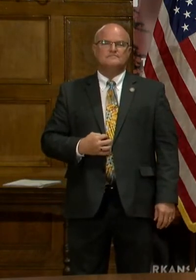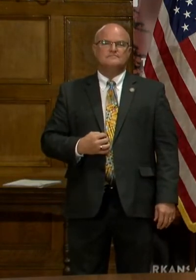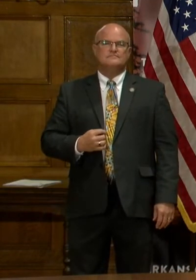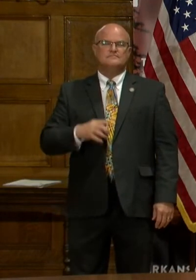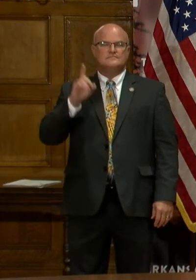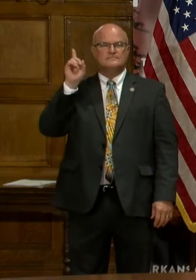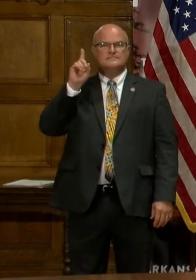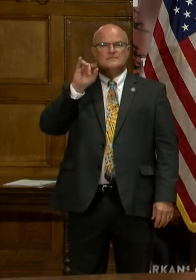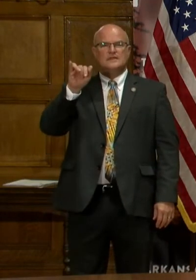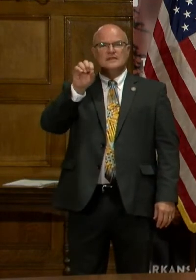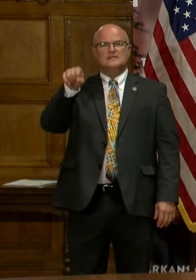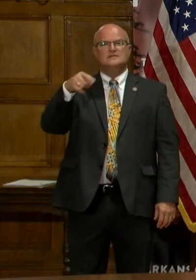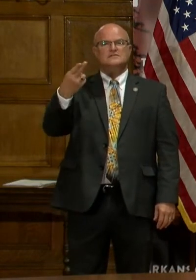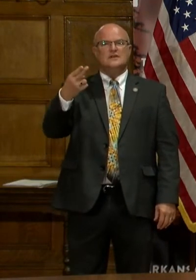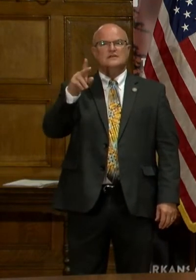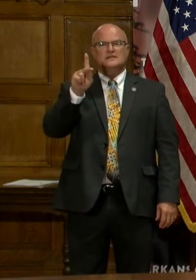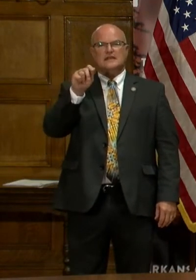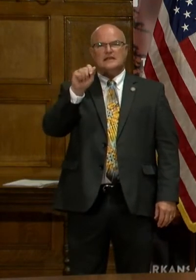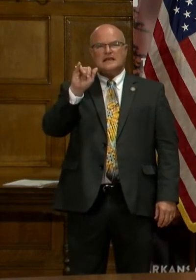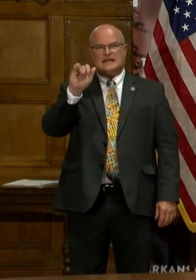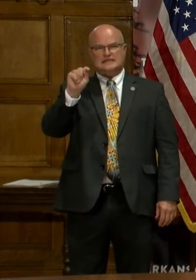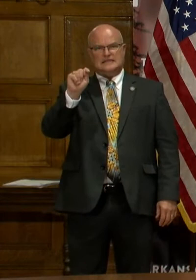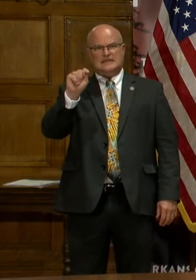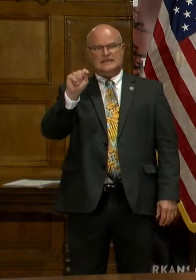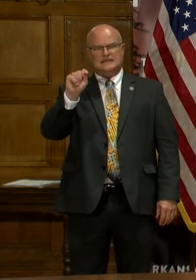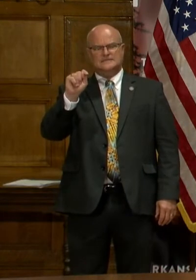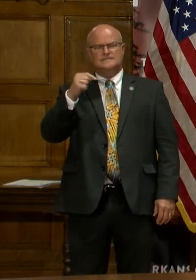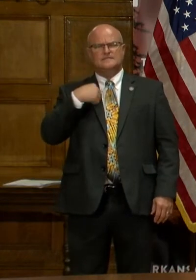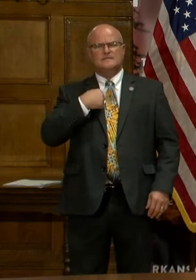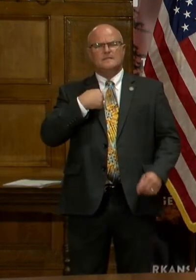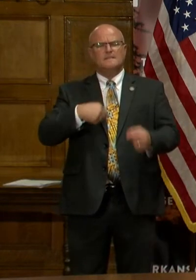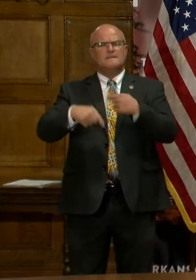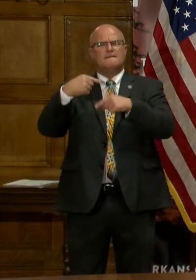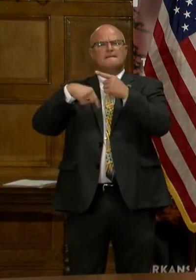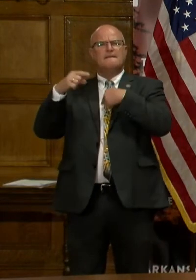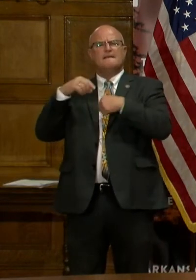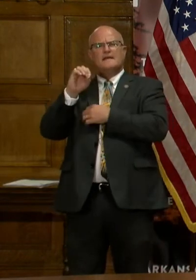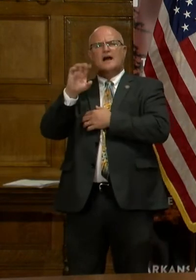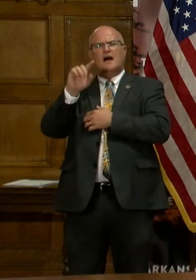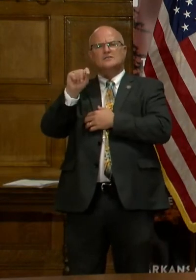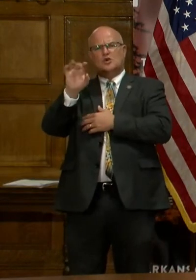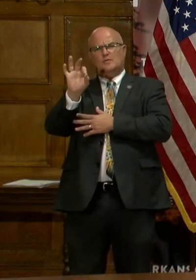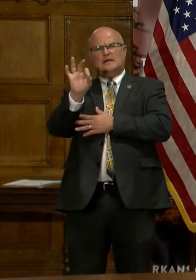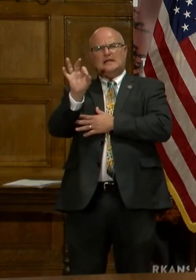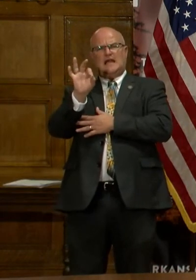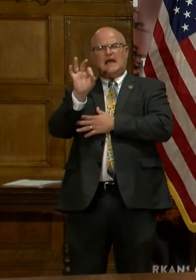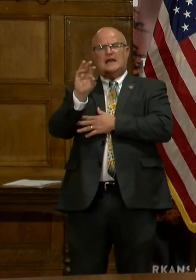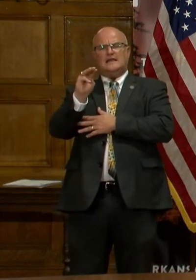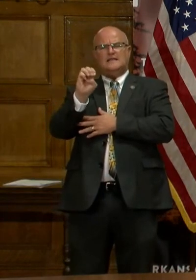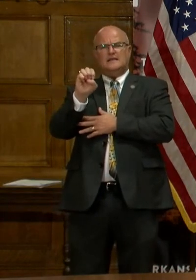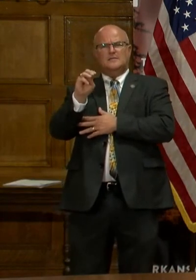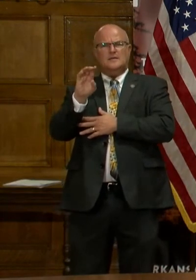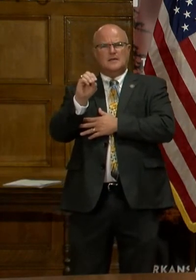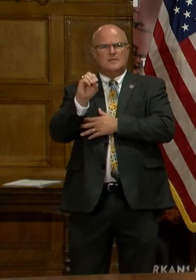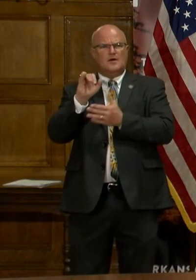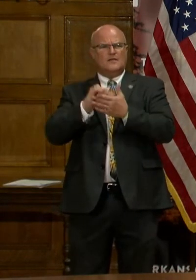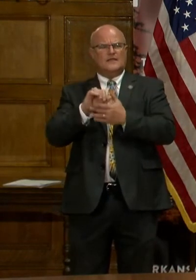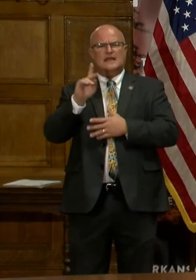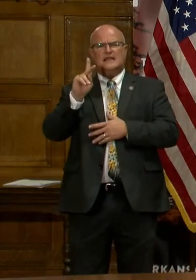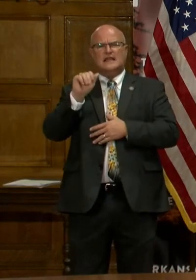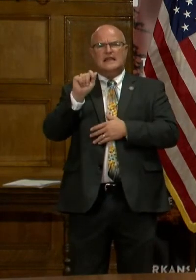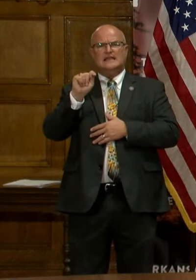Hi, Governor. This is Josh White with KAIT. I wanted to go back to the October 9th memo that KATV brought